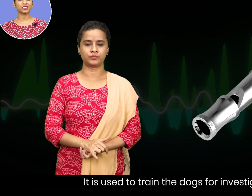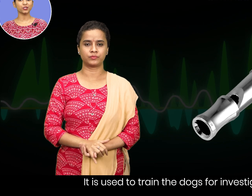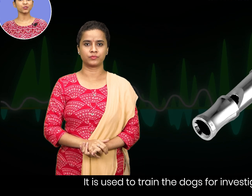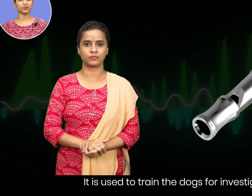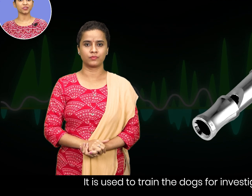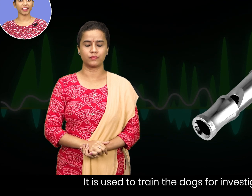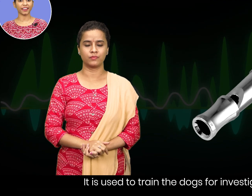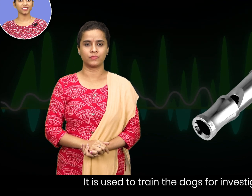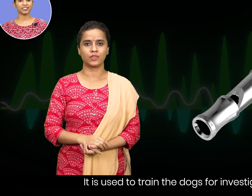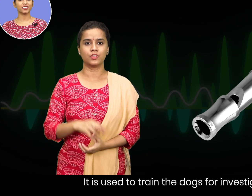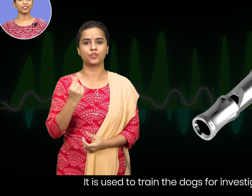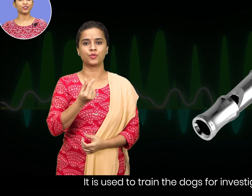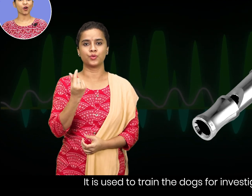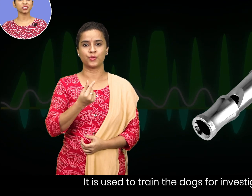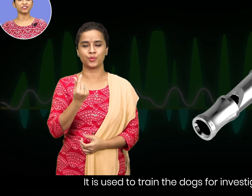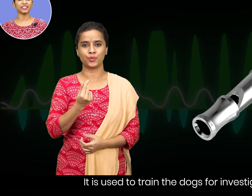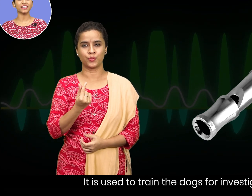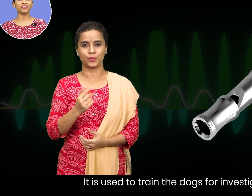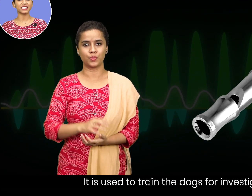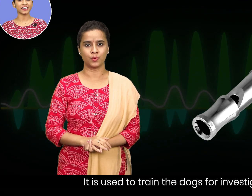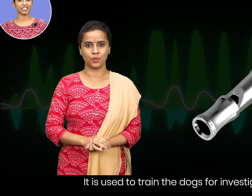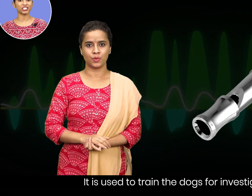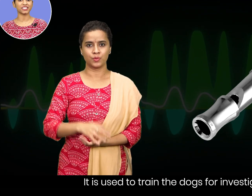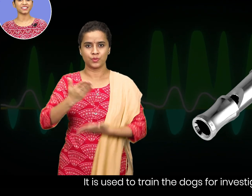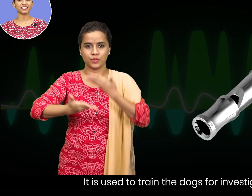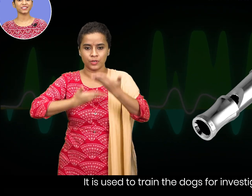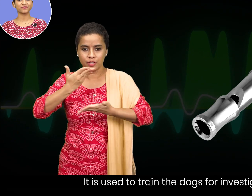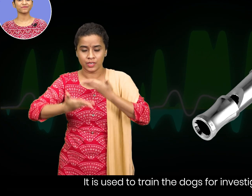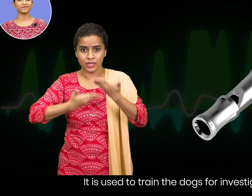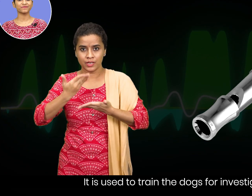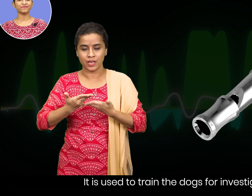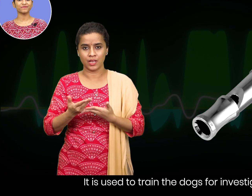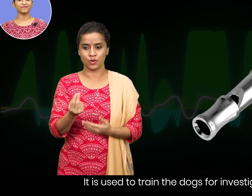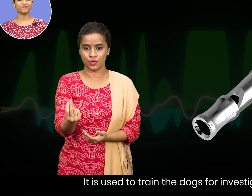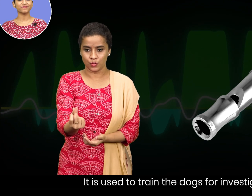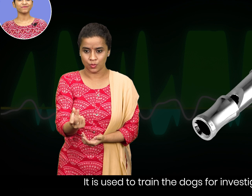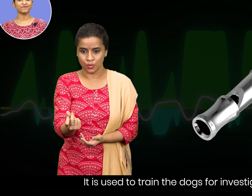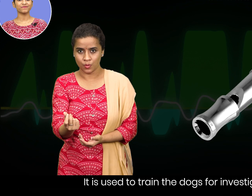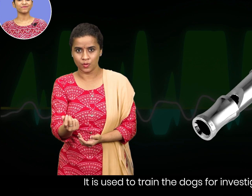It is used to train the dogs for investigations.